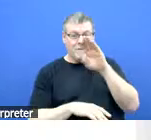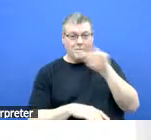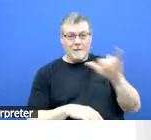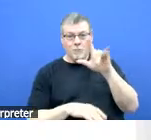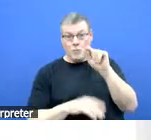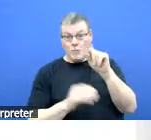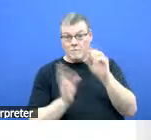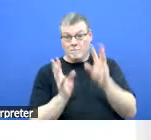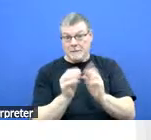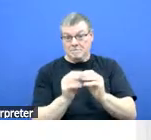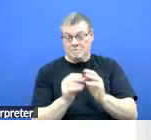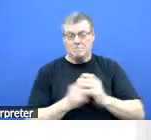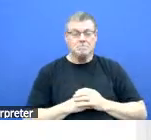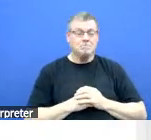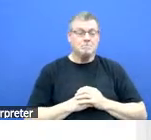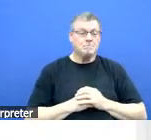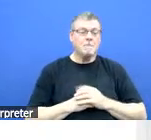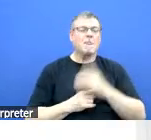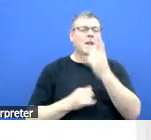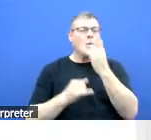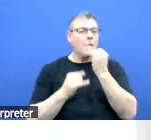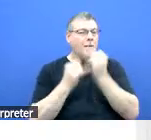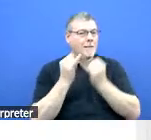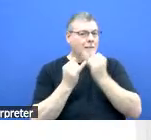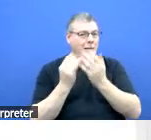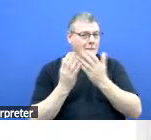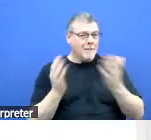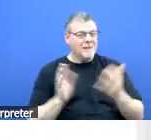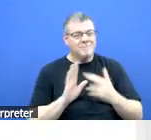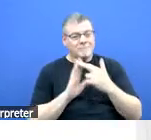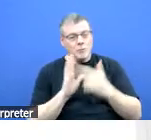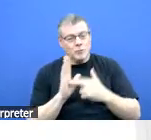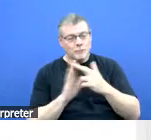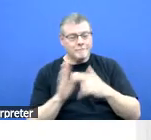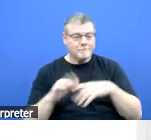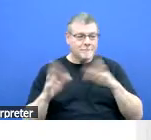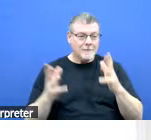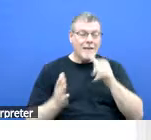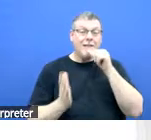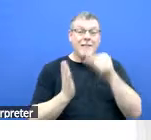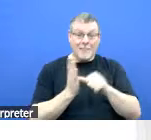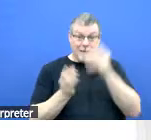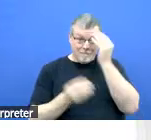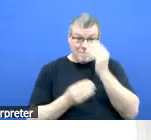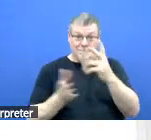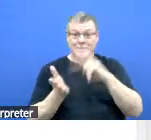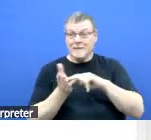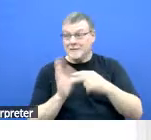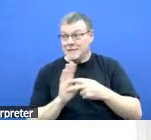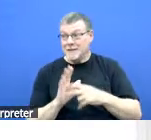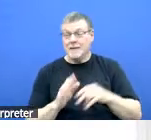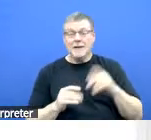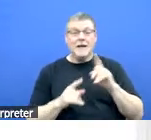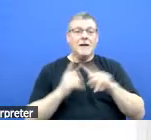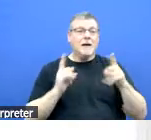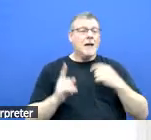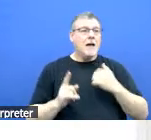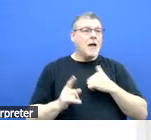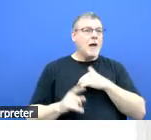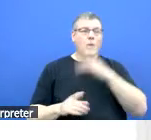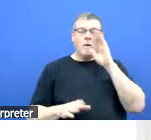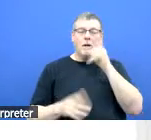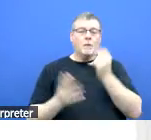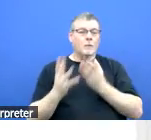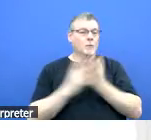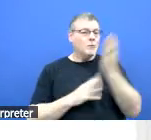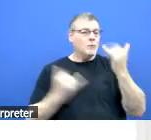meeting. Just one last thing, housekeeping. I've mentioned our letter of intent a few times. I will not go through them